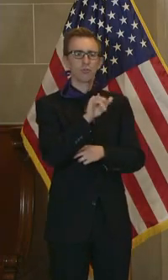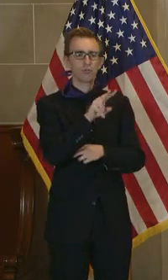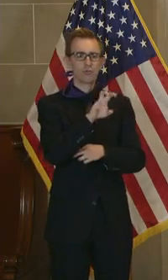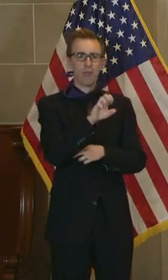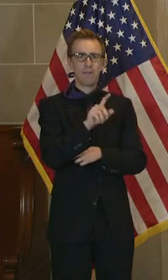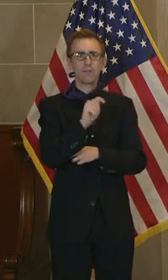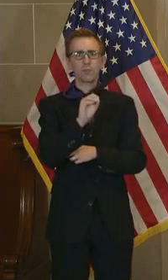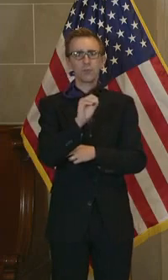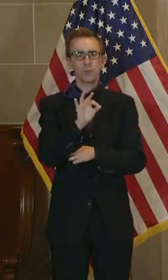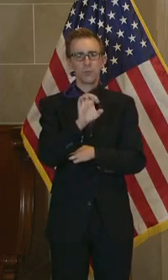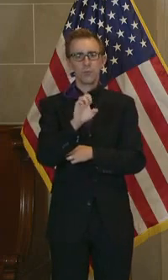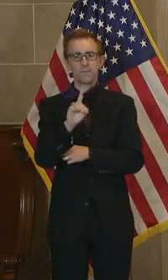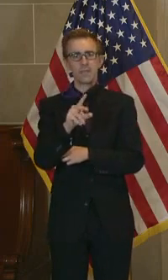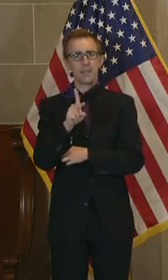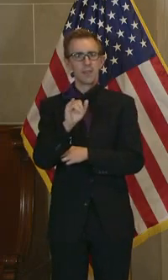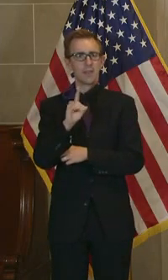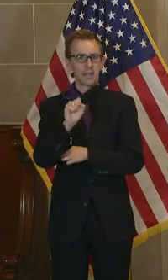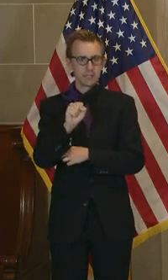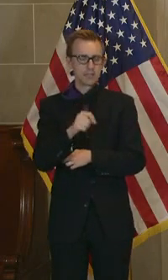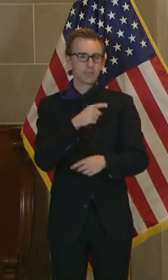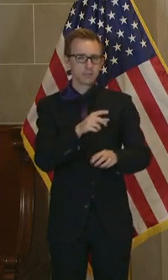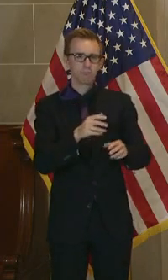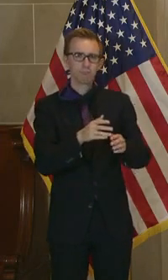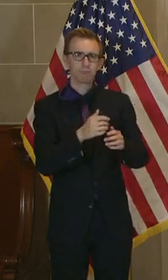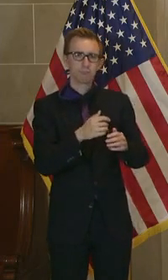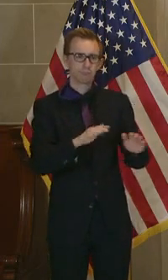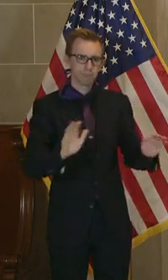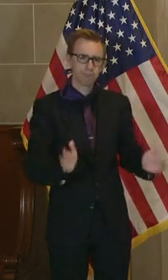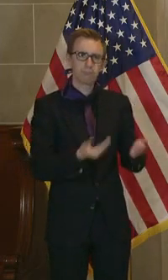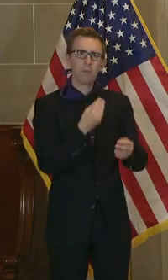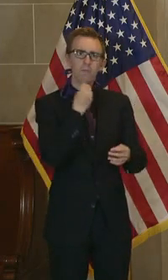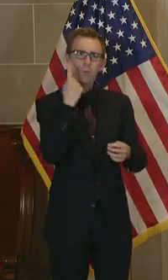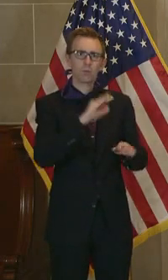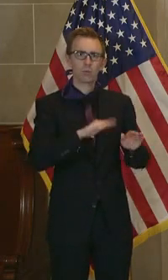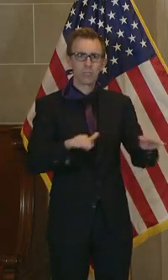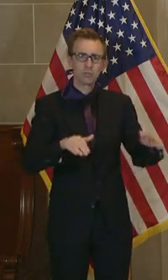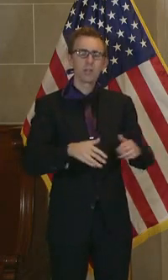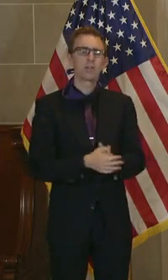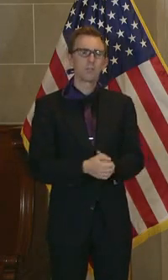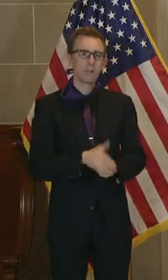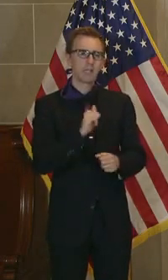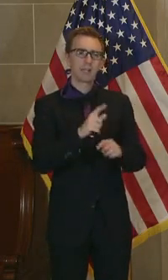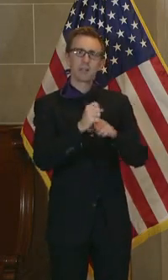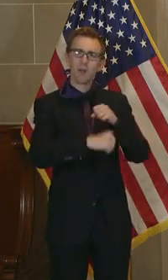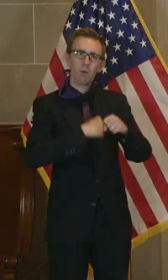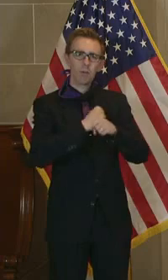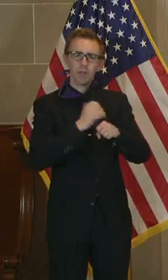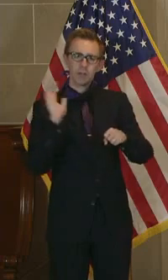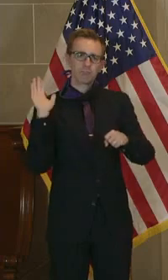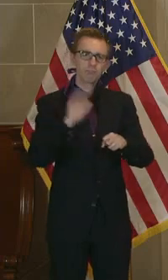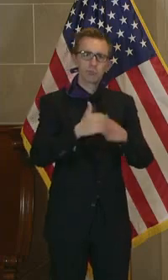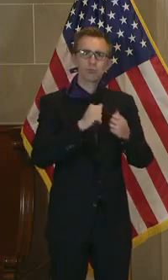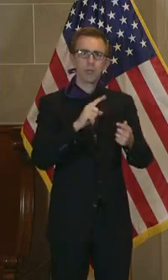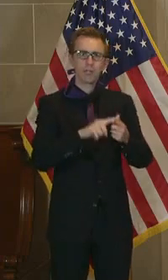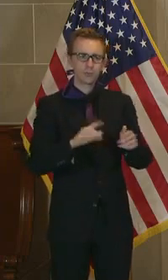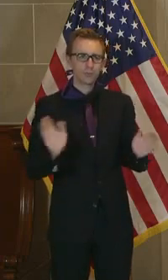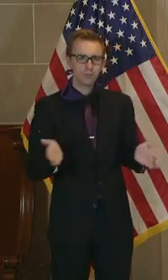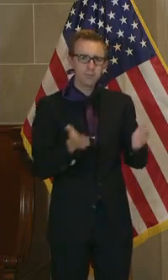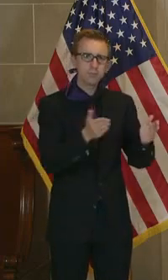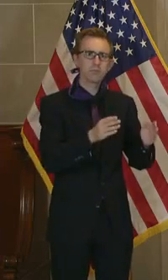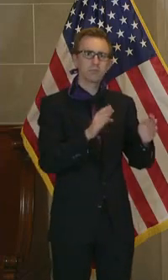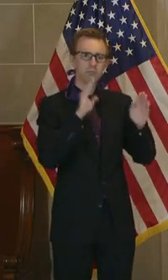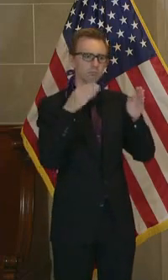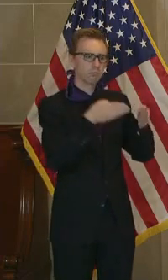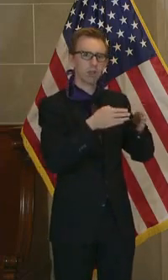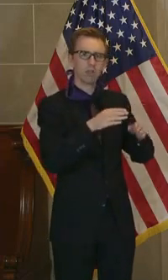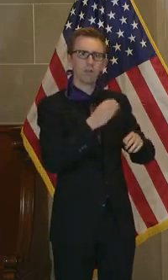is coordinated by the Missouri Farmers Care. The Drive to Feed Kids event is a year-long campaign that strives to address food